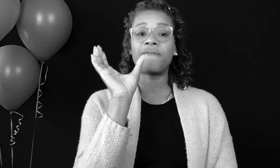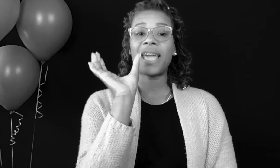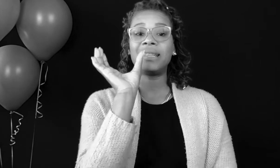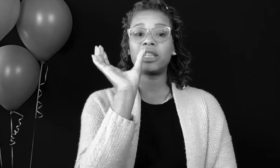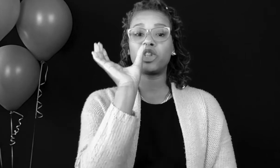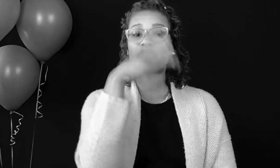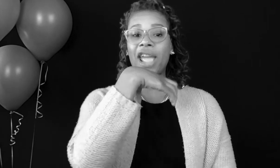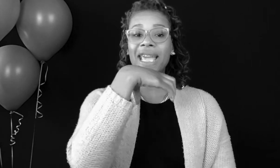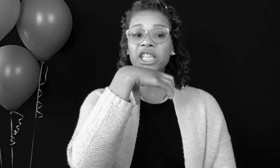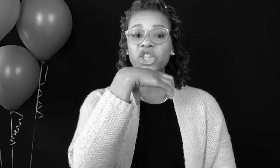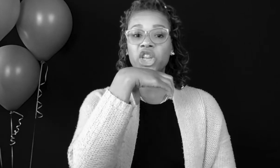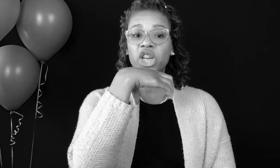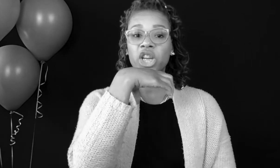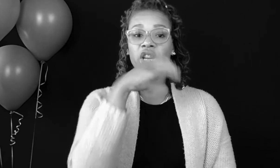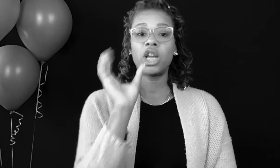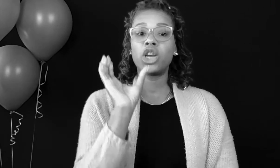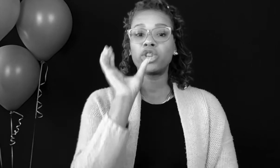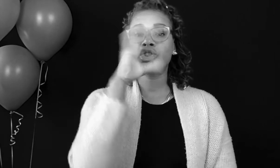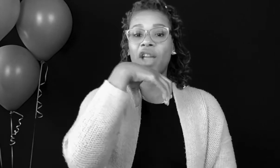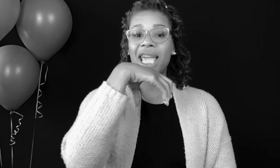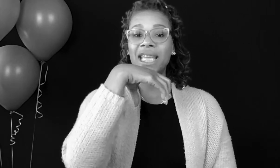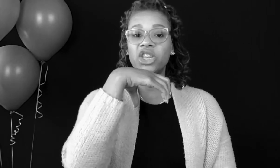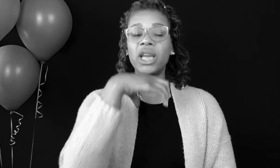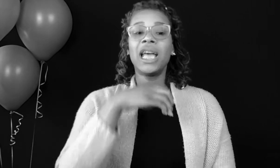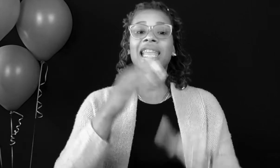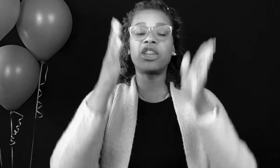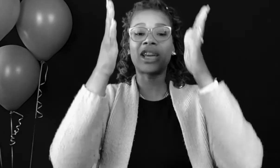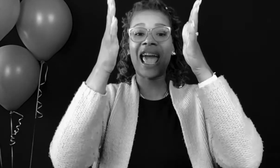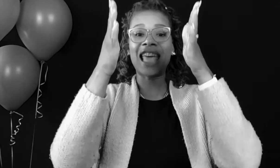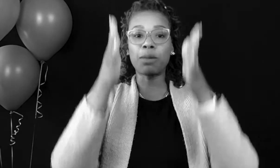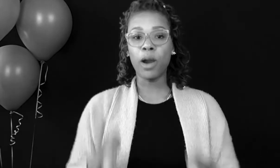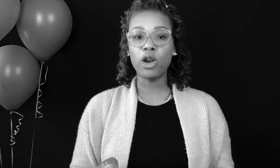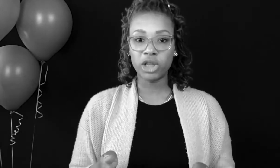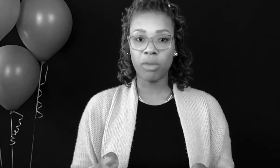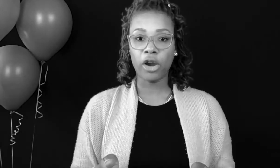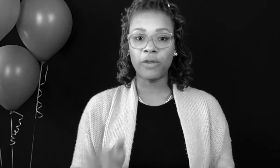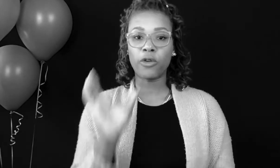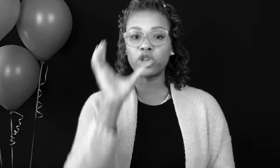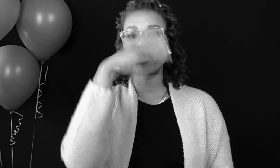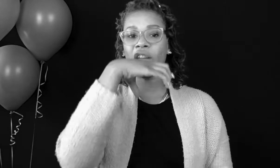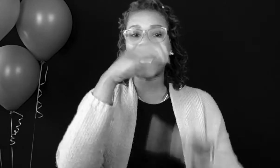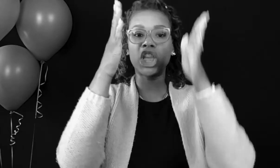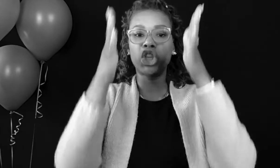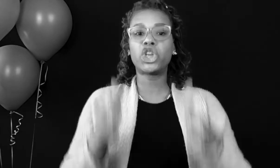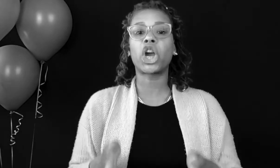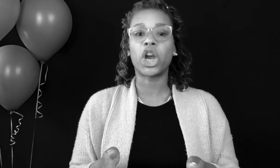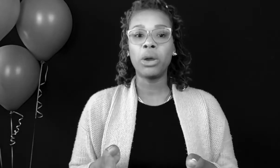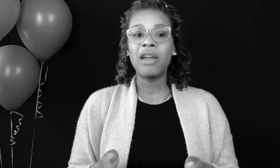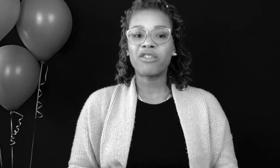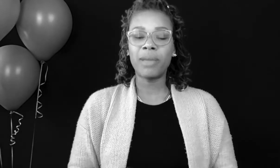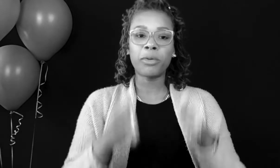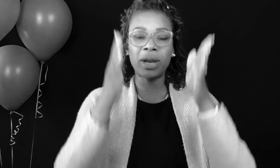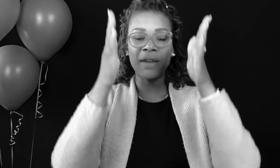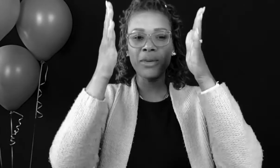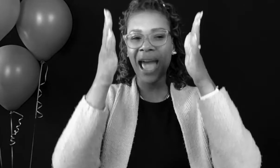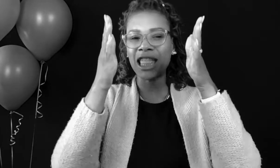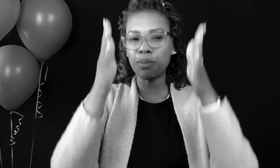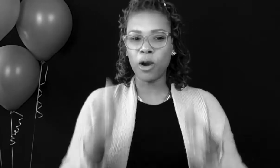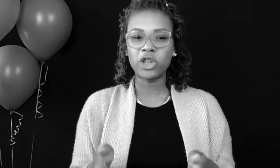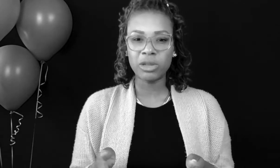face. Strange. Strange. And then you're going to add the person marker for stranger. Remember, whenever you add the person marker